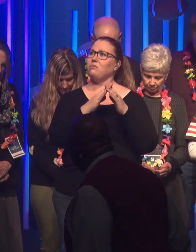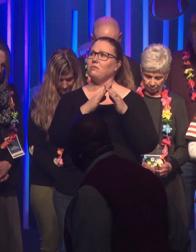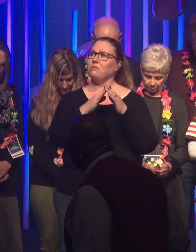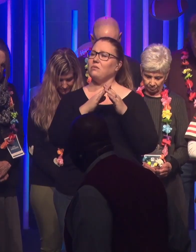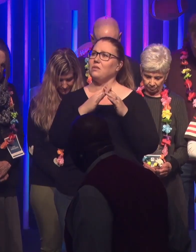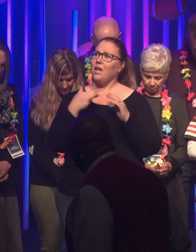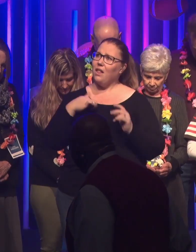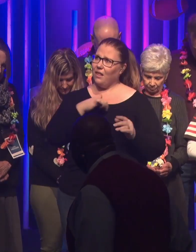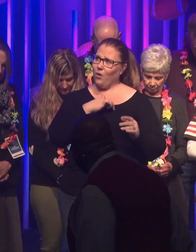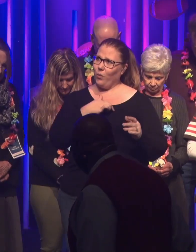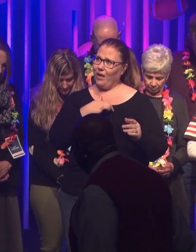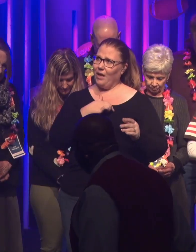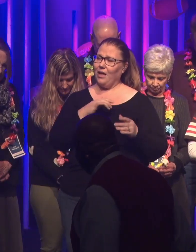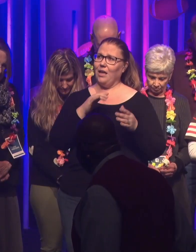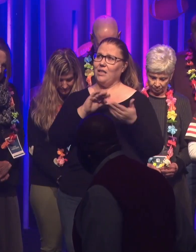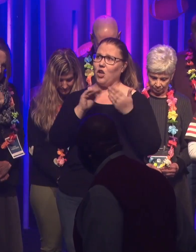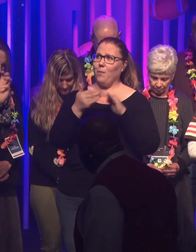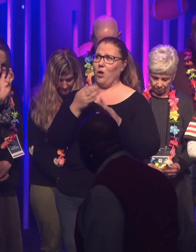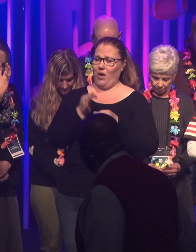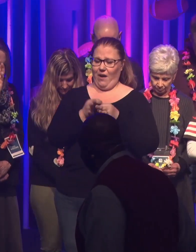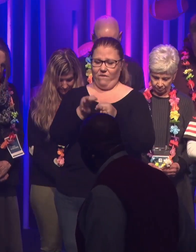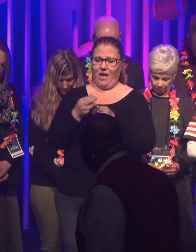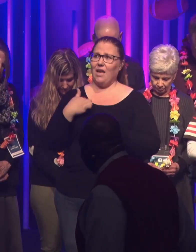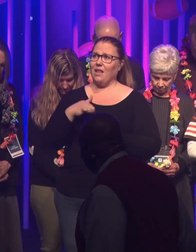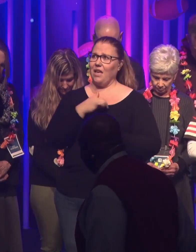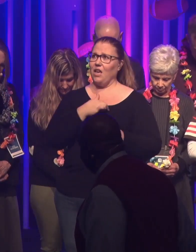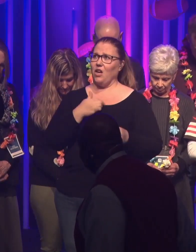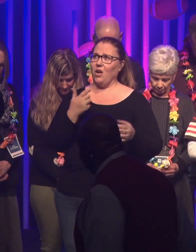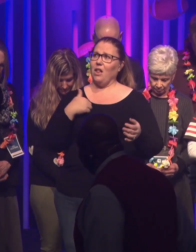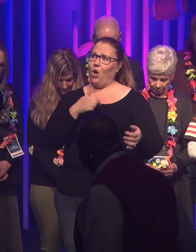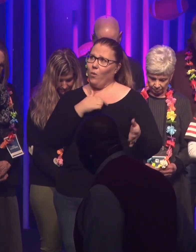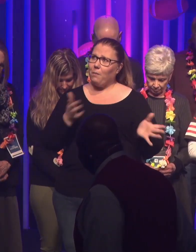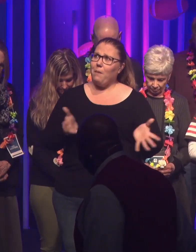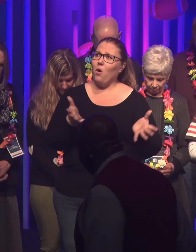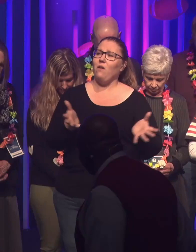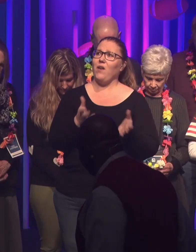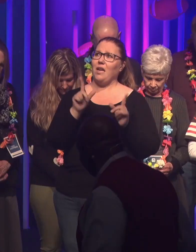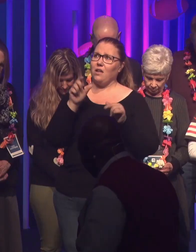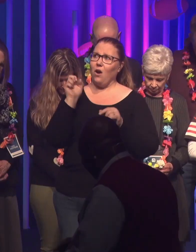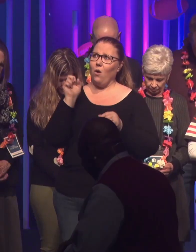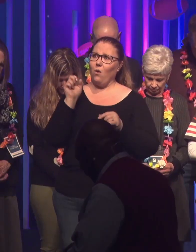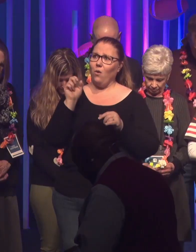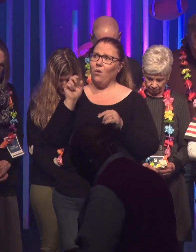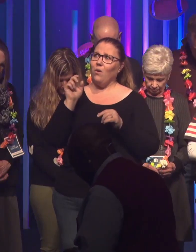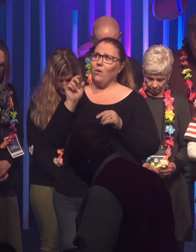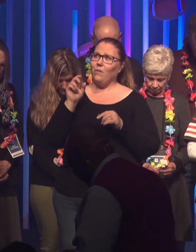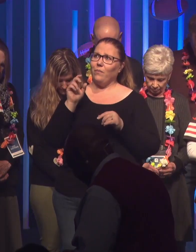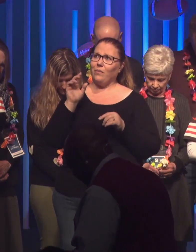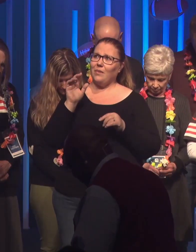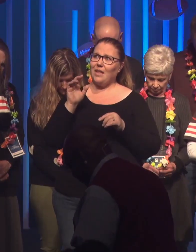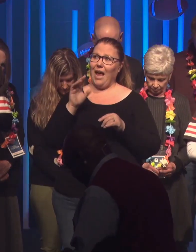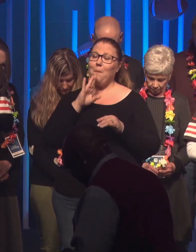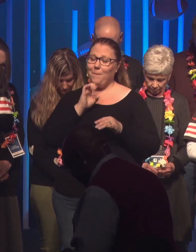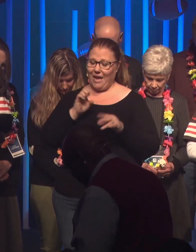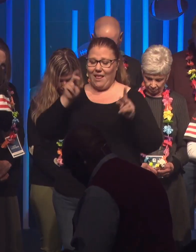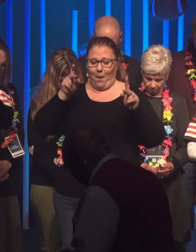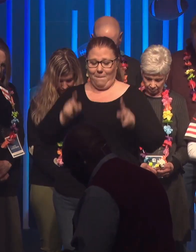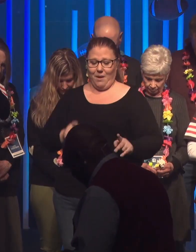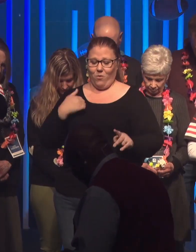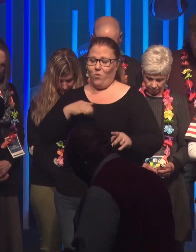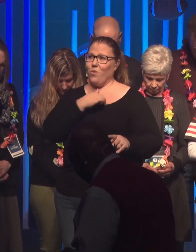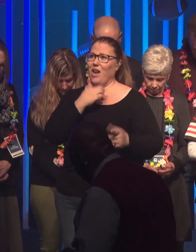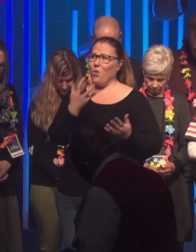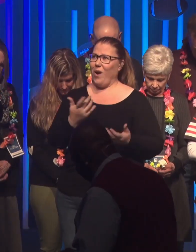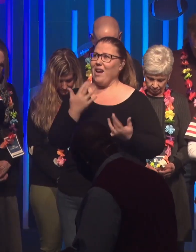we, as a community of faith, may we be motivated to go out and be those people that we've been waiting for, that we would